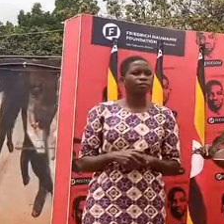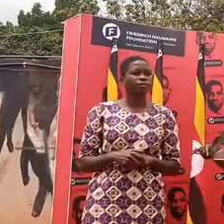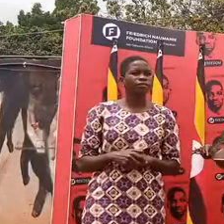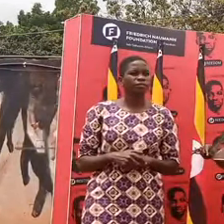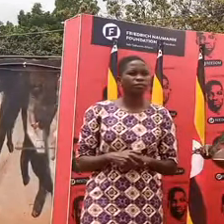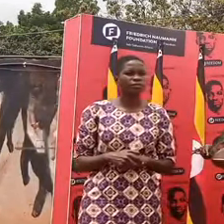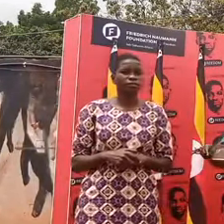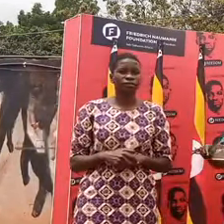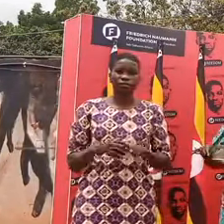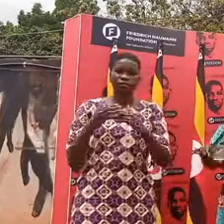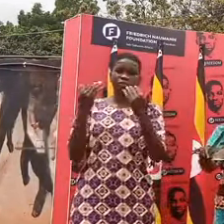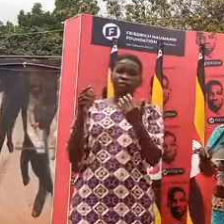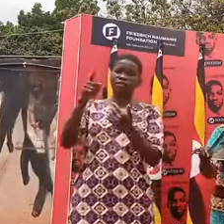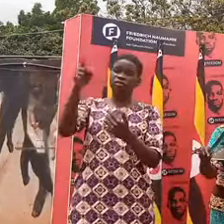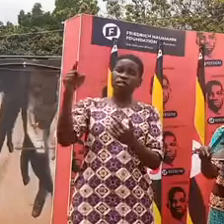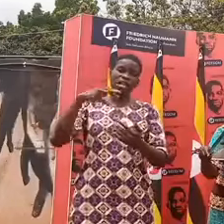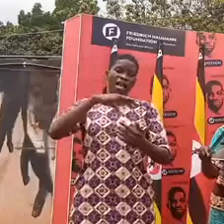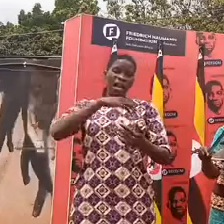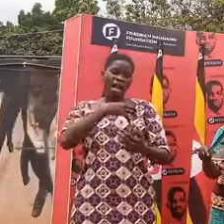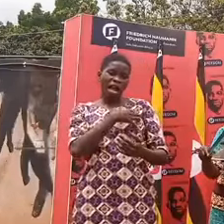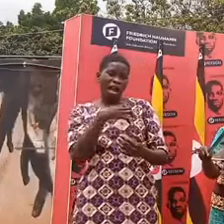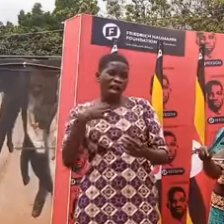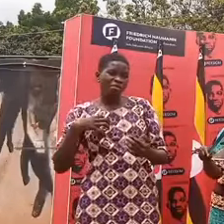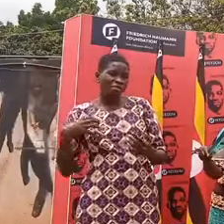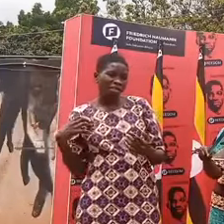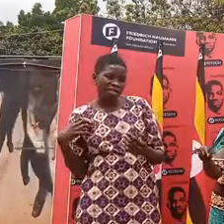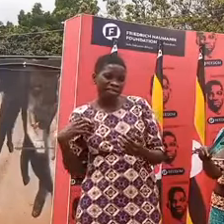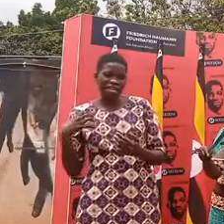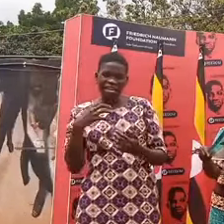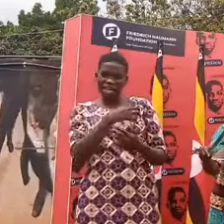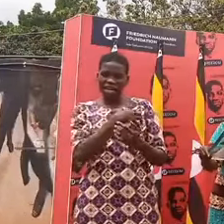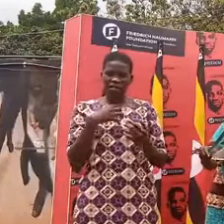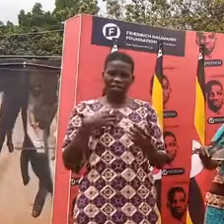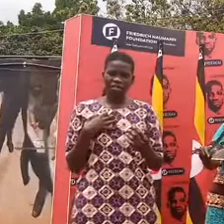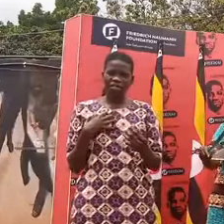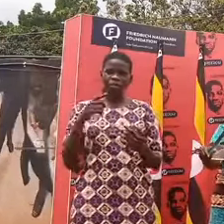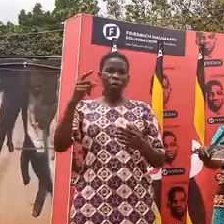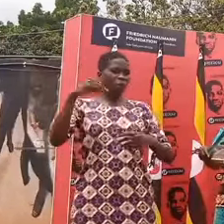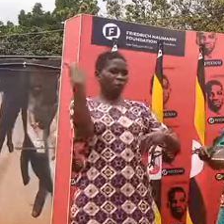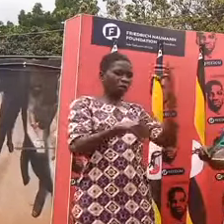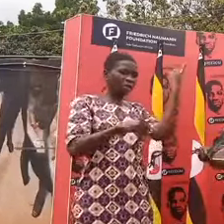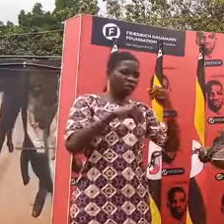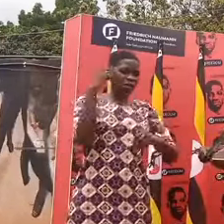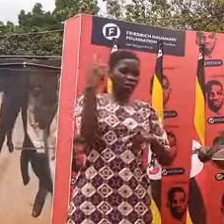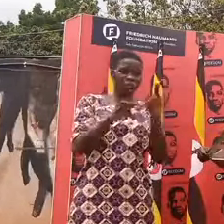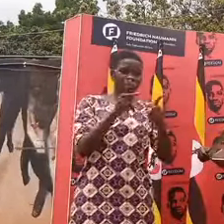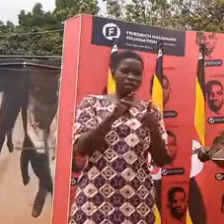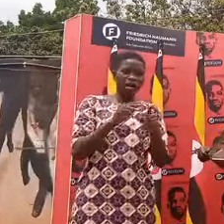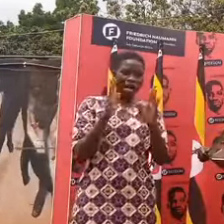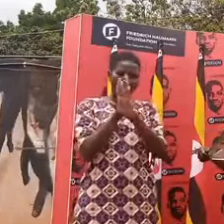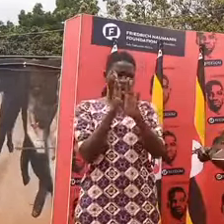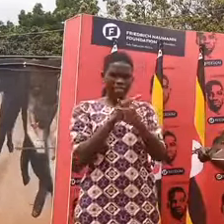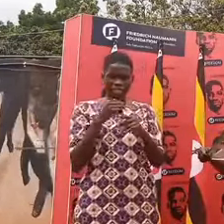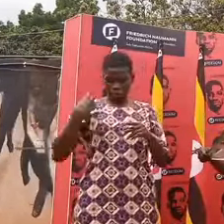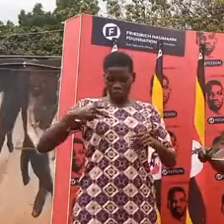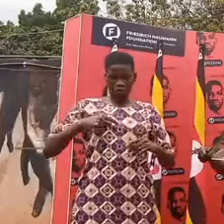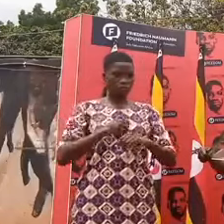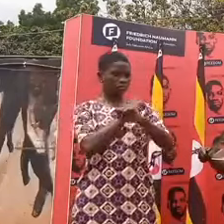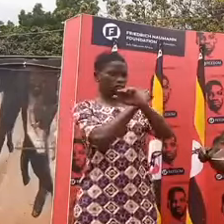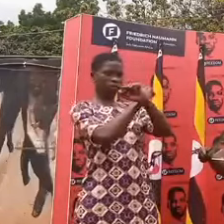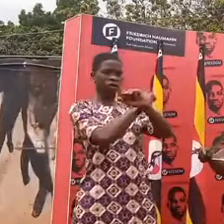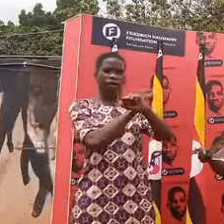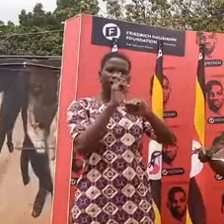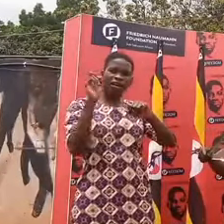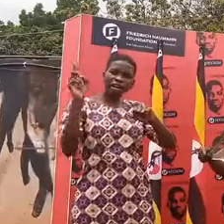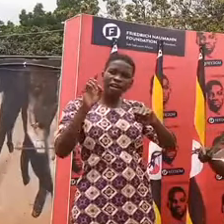To the military that hide sometimes in police uniforms, power belongs to the people. And